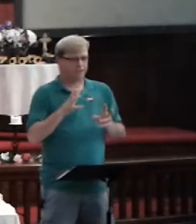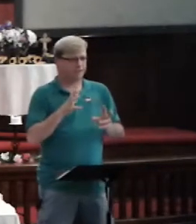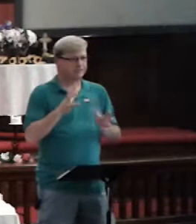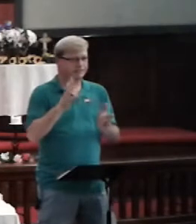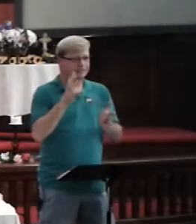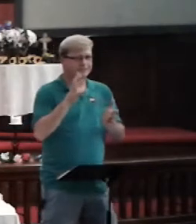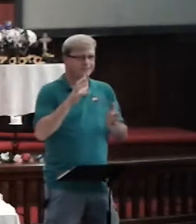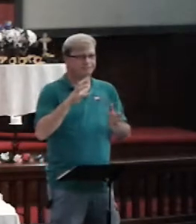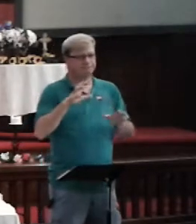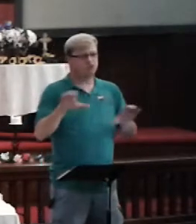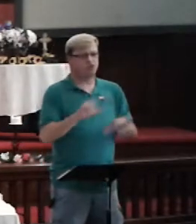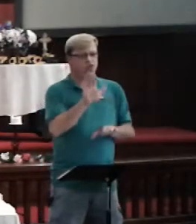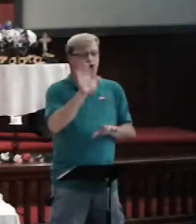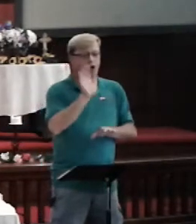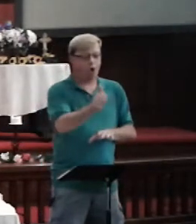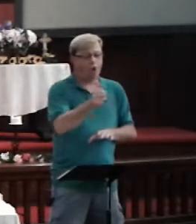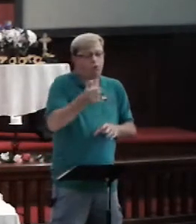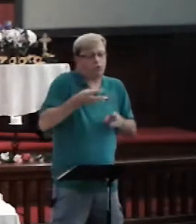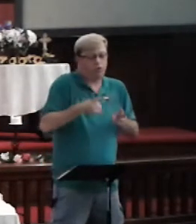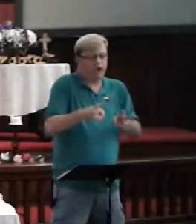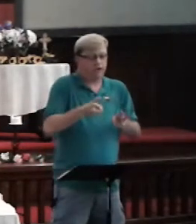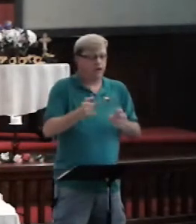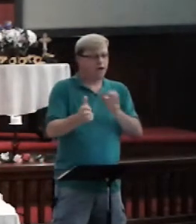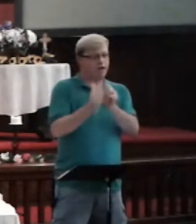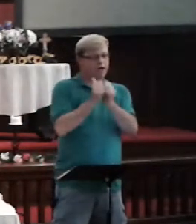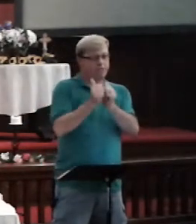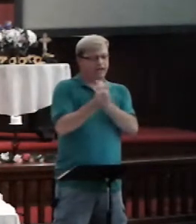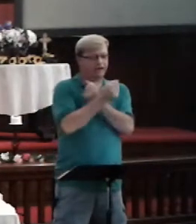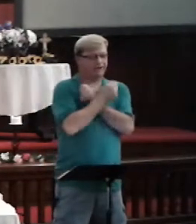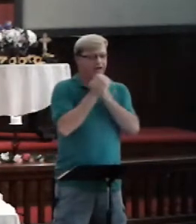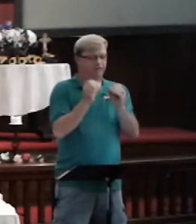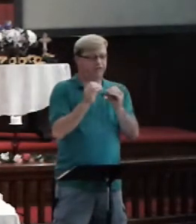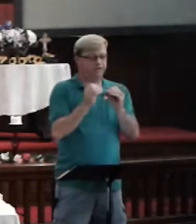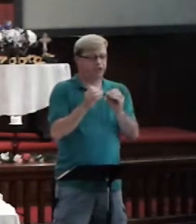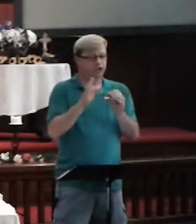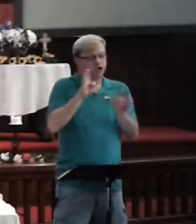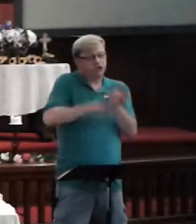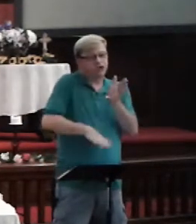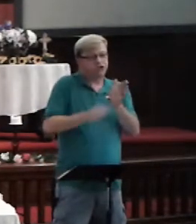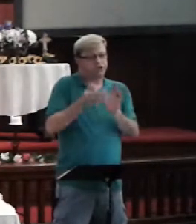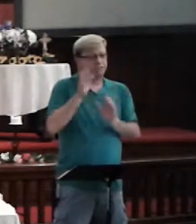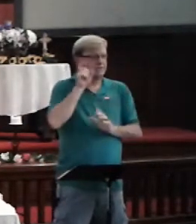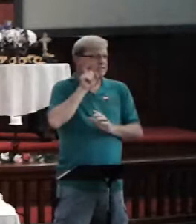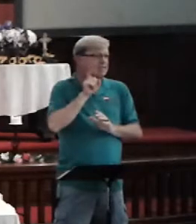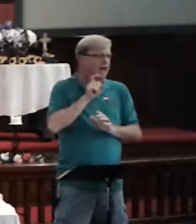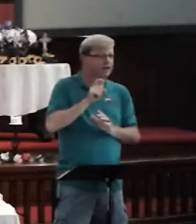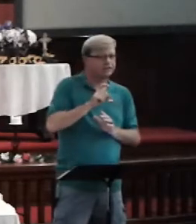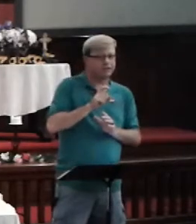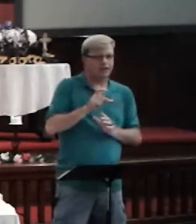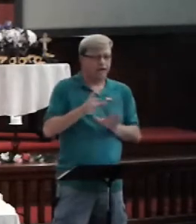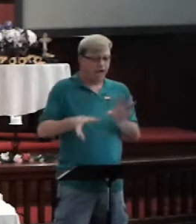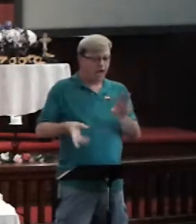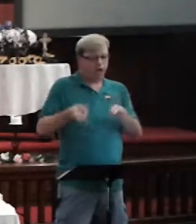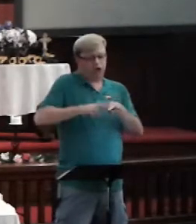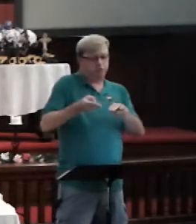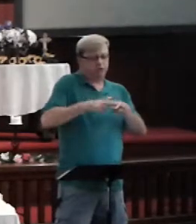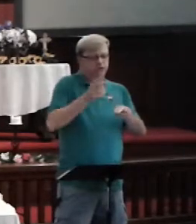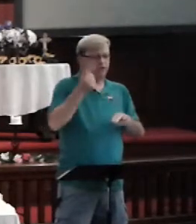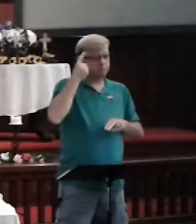all the time. Repetitive, loveless, cheap sex, a stinking accumulation of mental and emotional